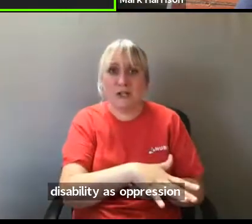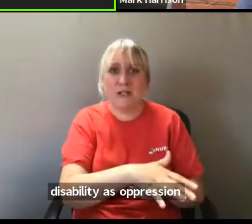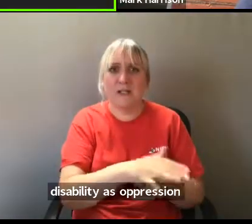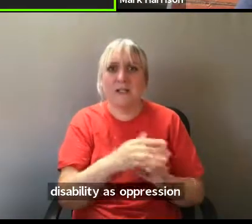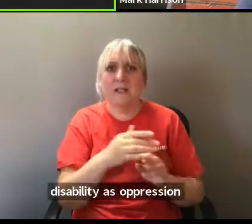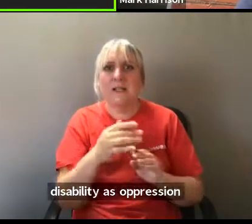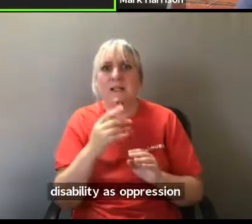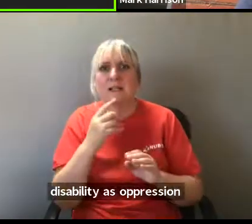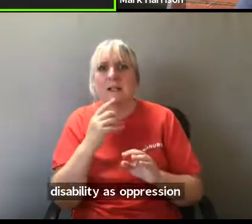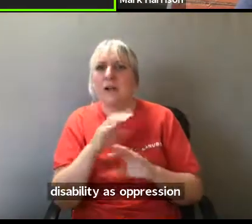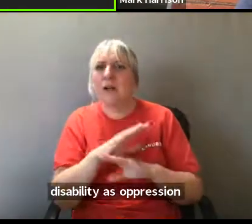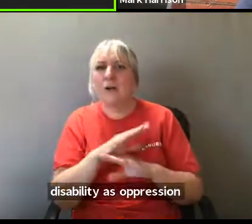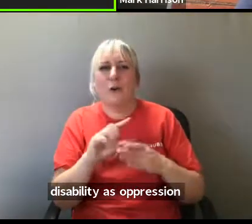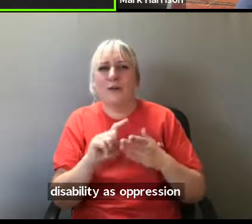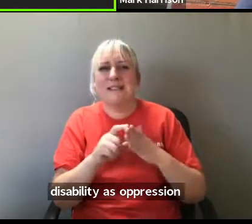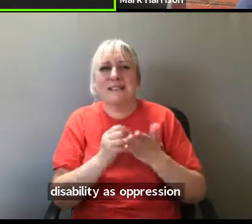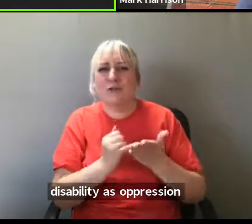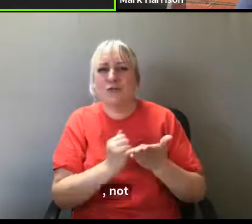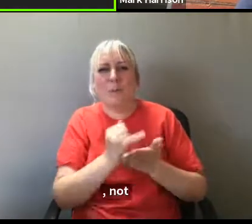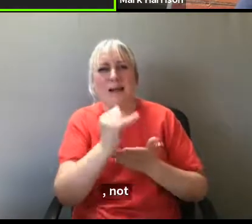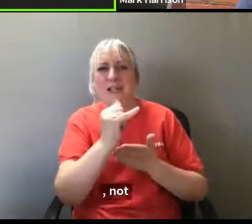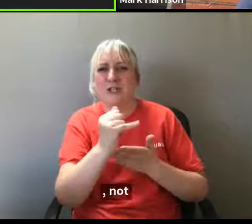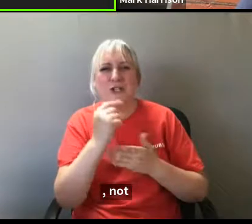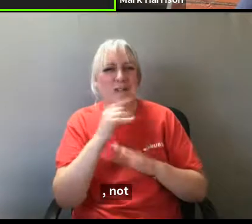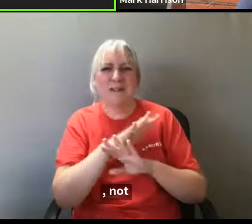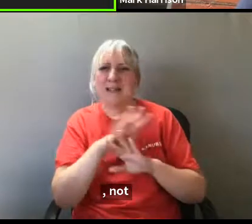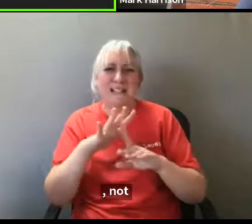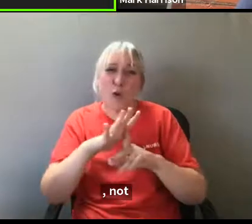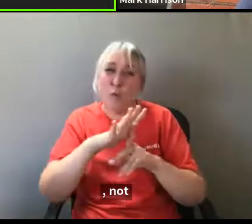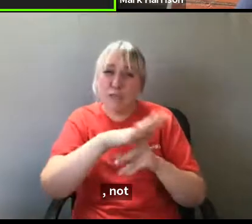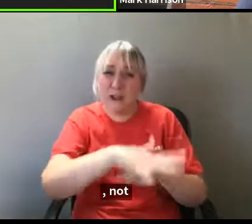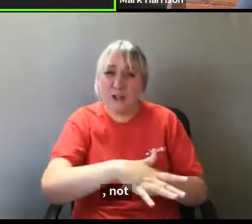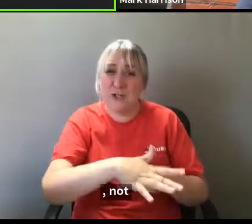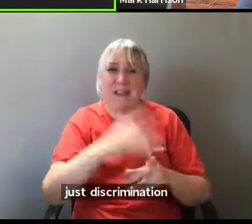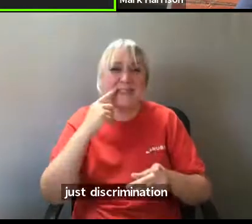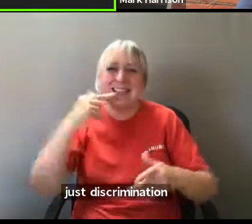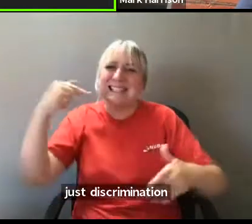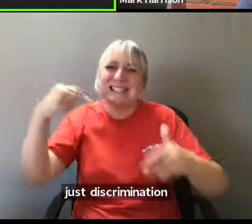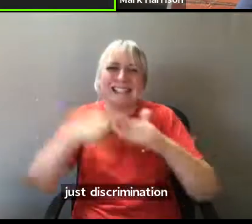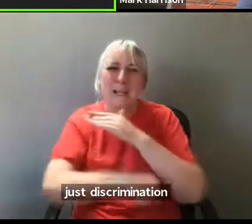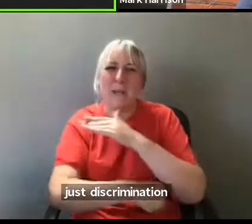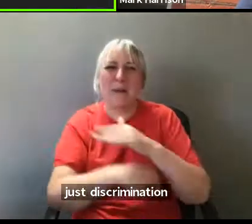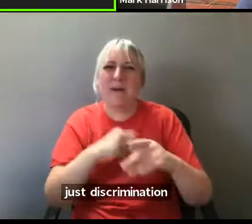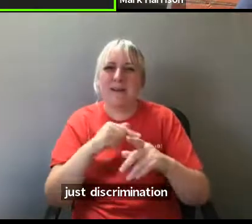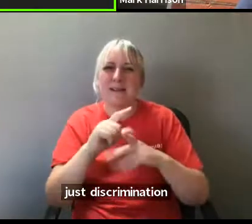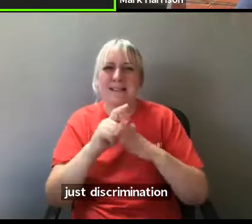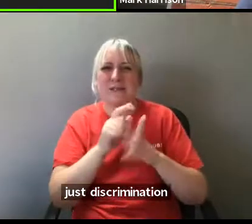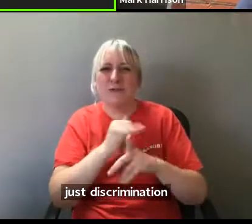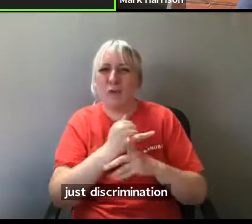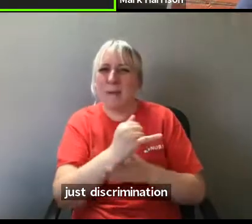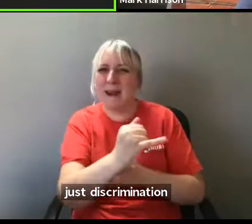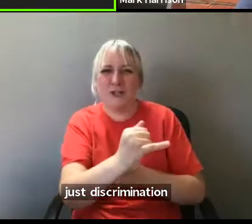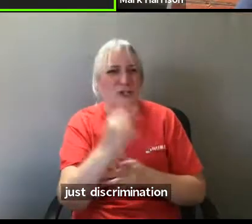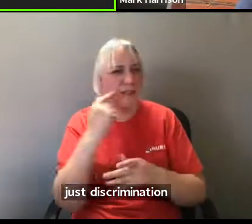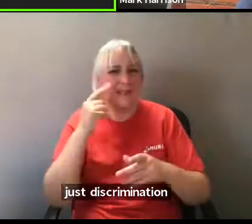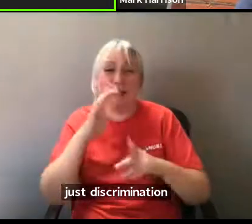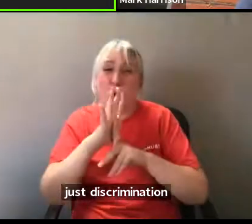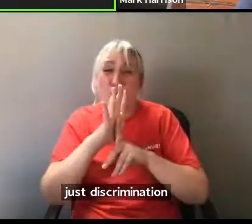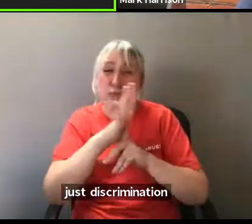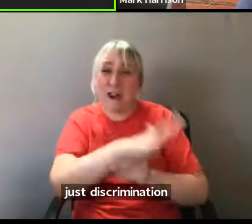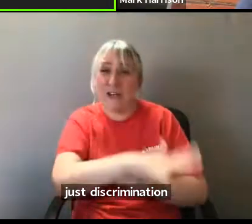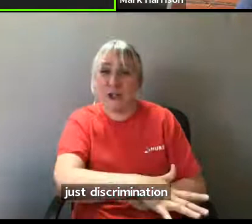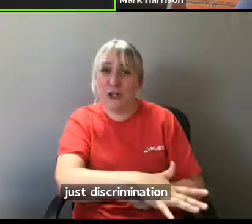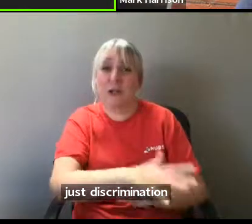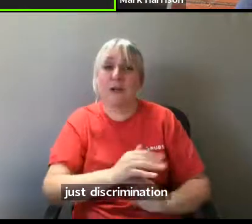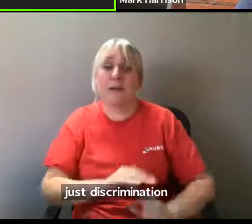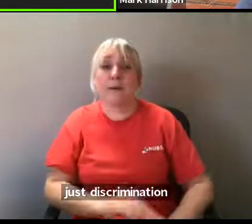discrimination. It's far more deeper than that. I think the